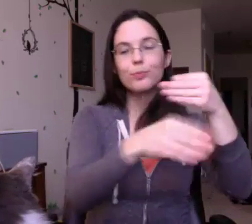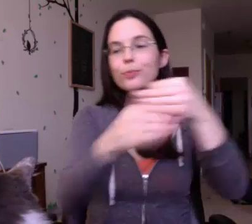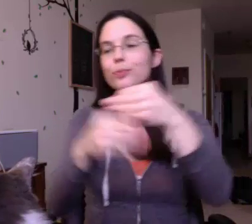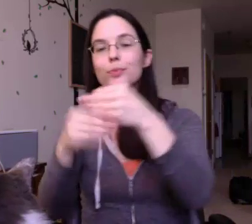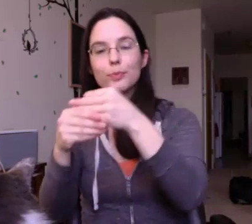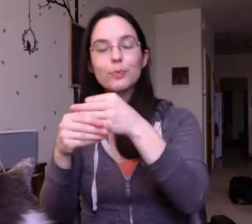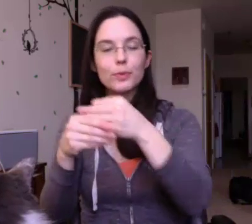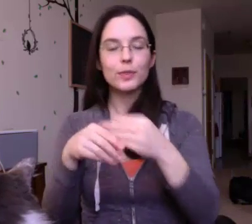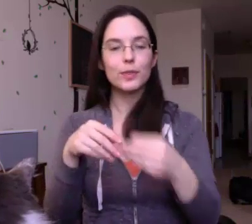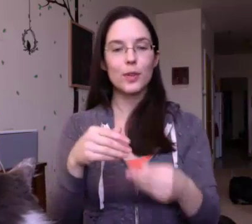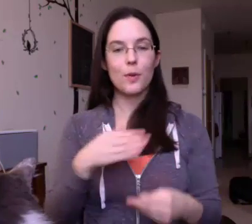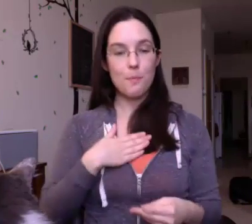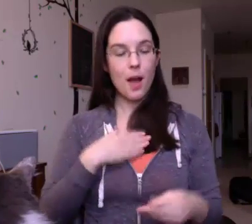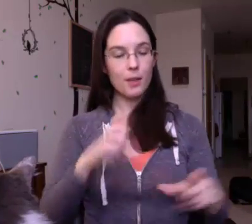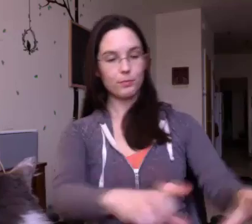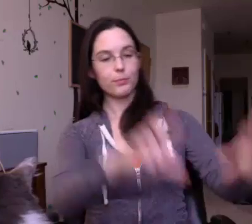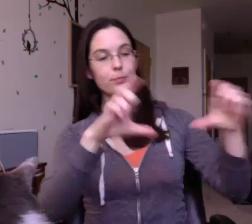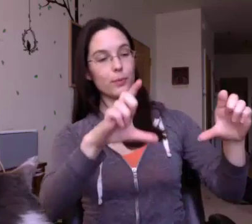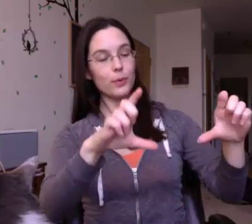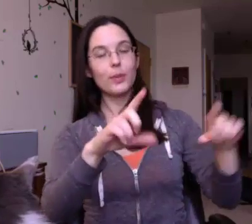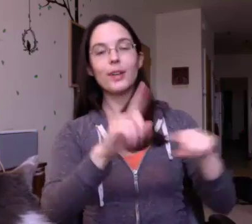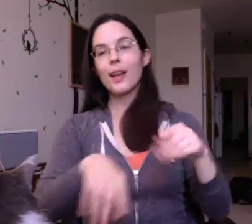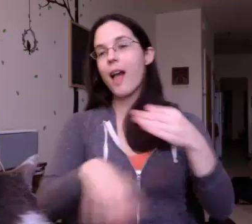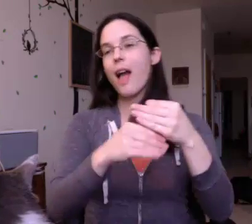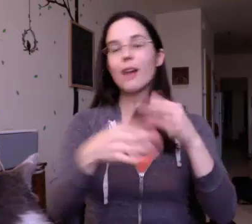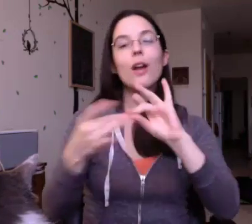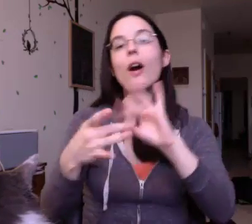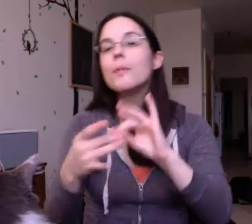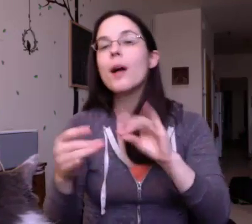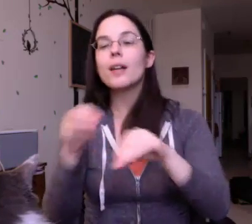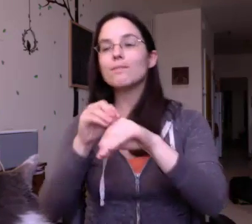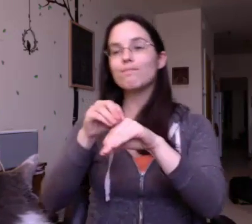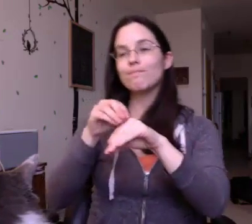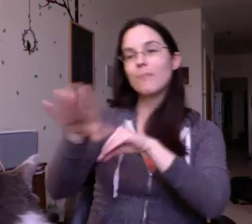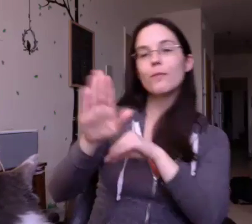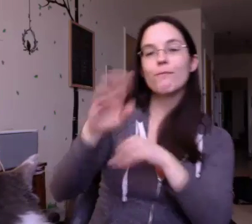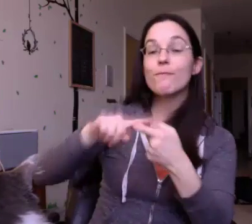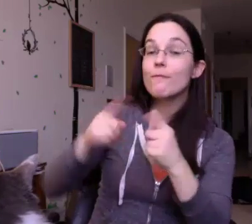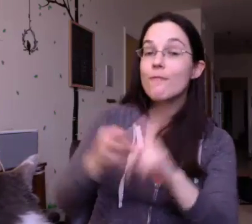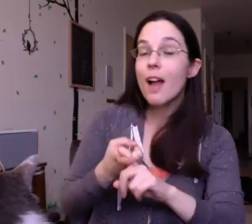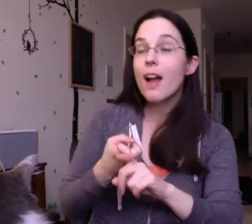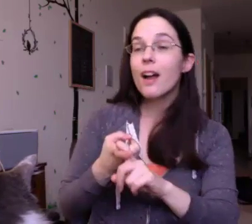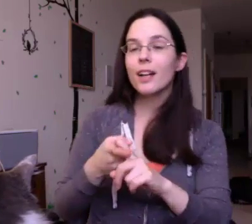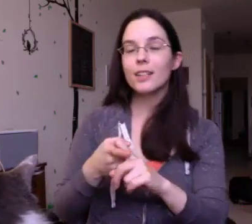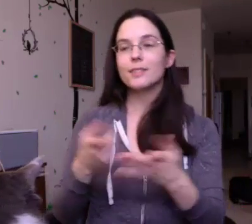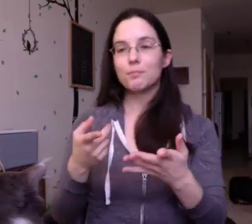based in the National Gallery. You can annotate this stuff, send it to your friends, and really get a conversation going about what you're feeling when you go